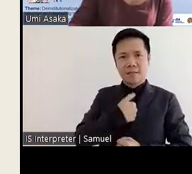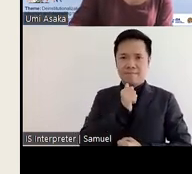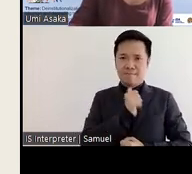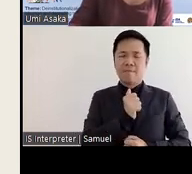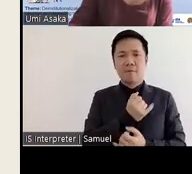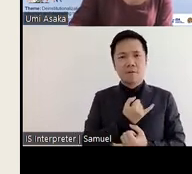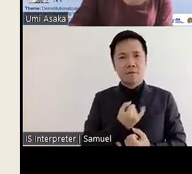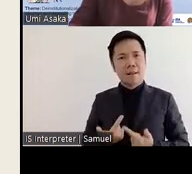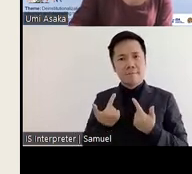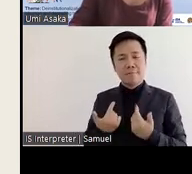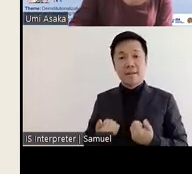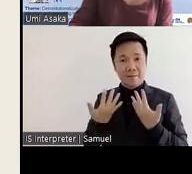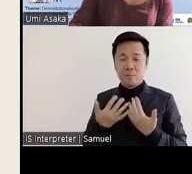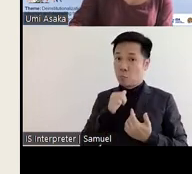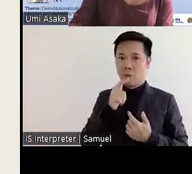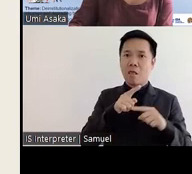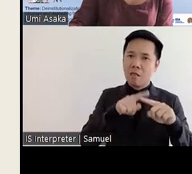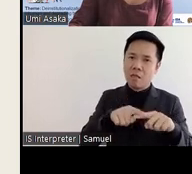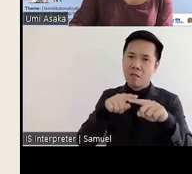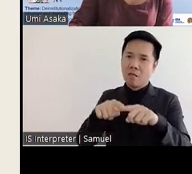Next slide, please.